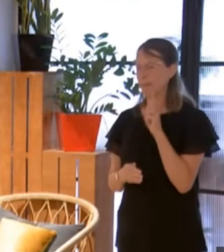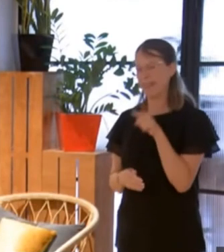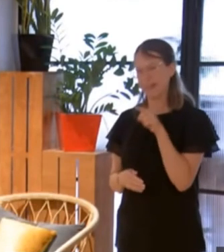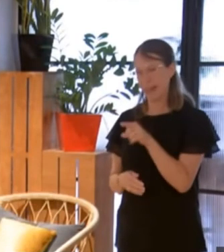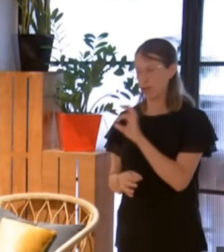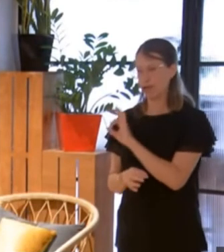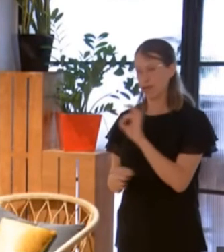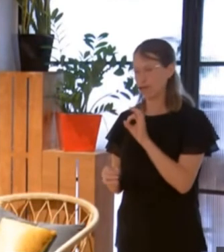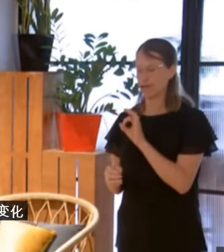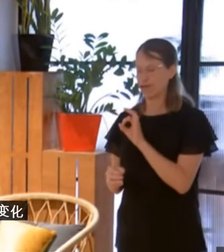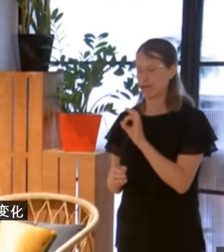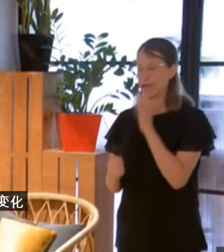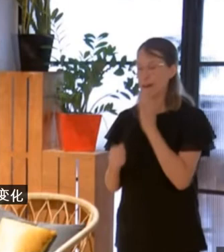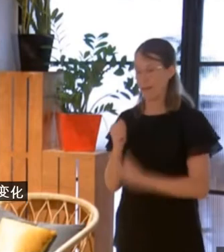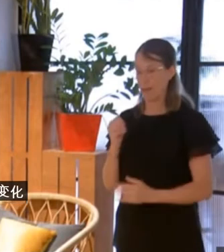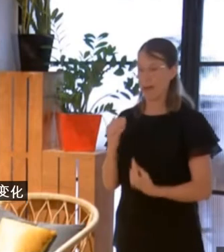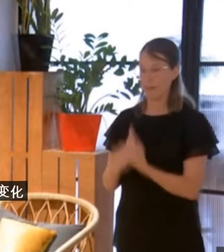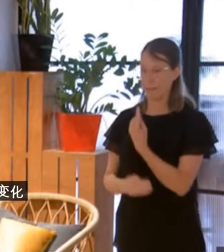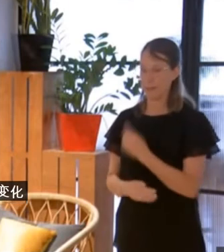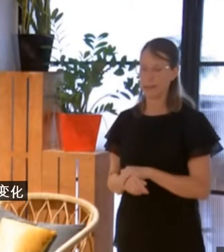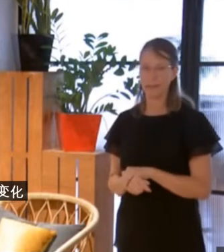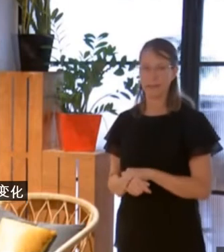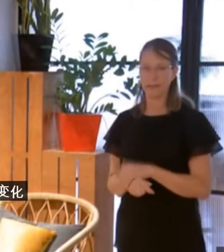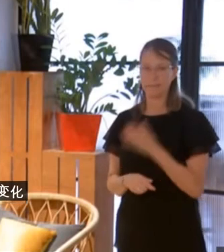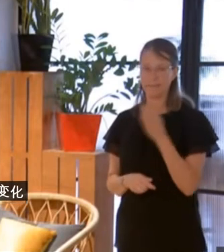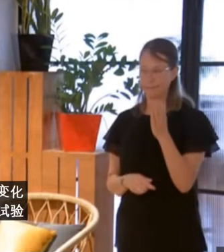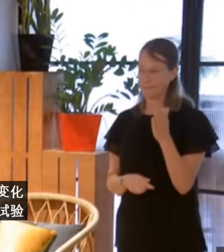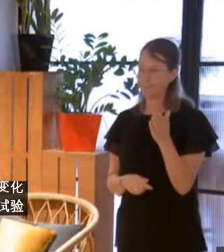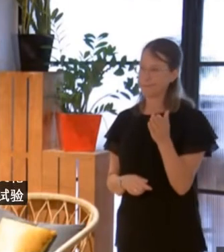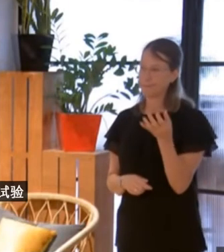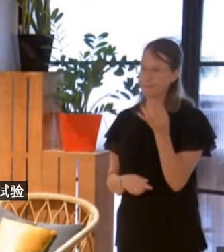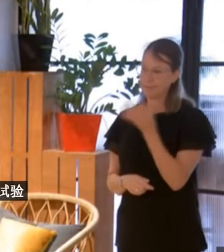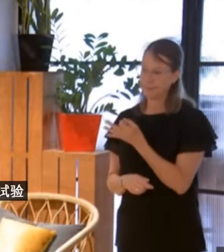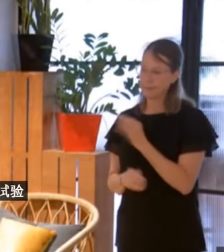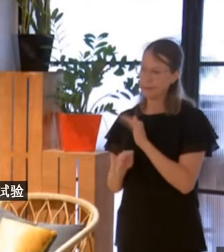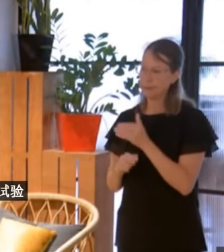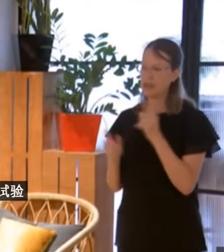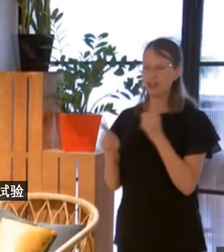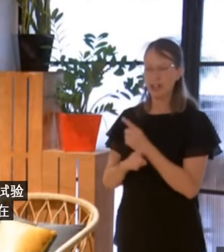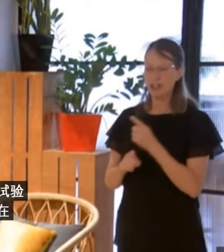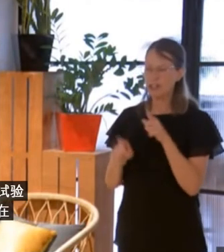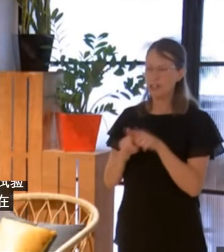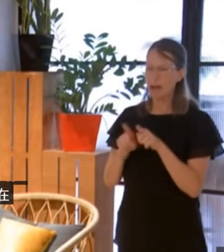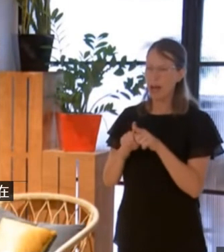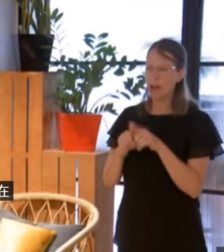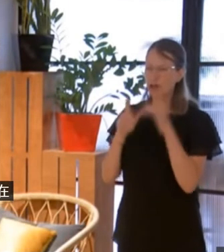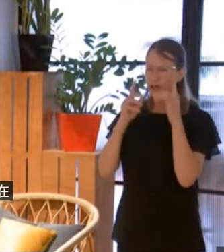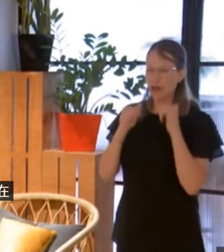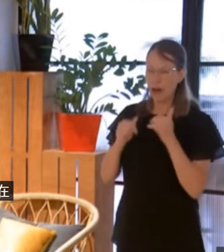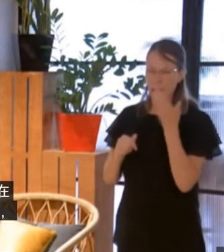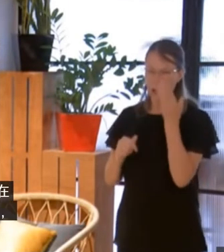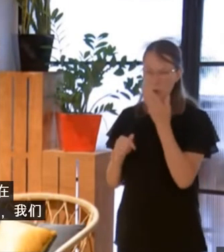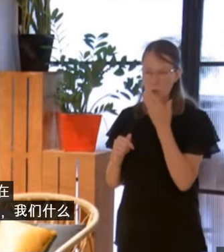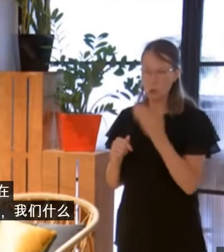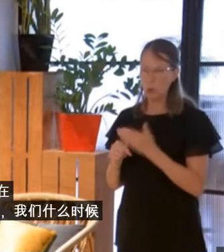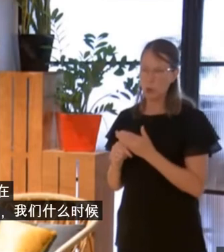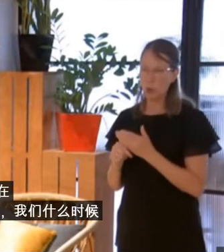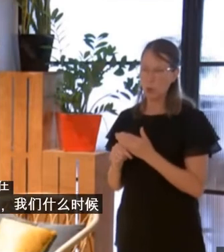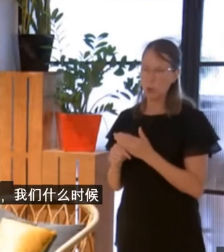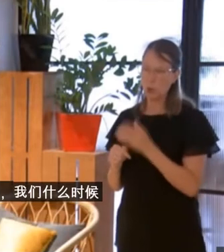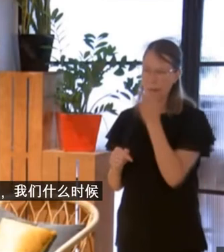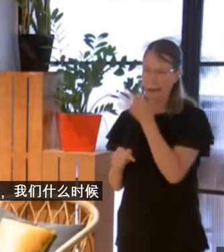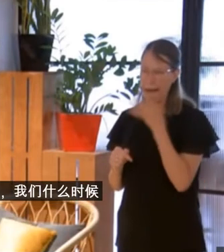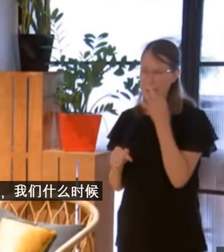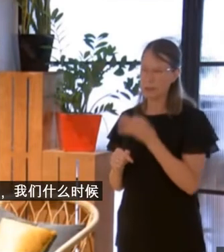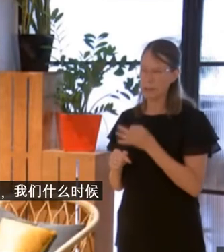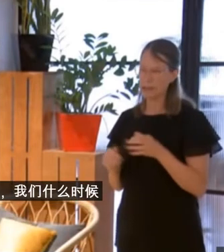on the changes with the trials with school hours, Premier. Yeah. What exactly is being trialled at the moment, and when will